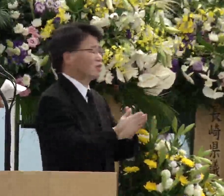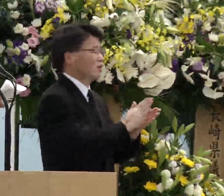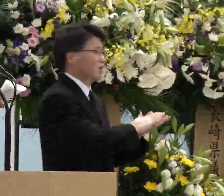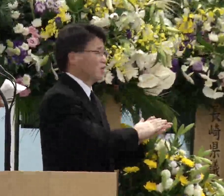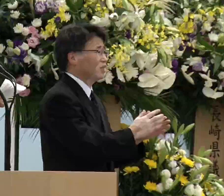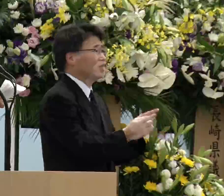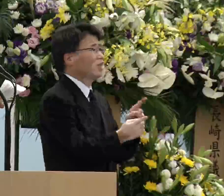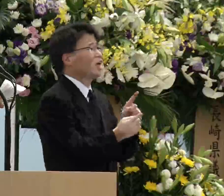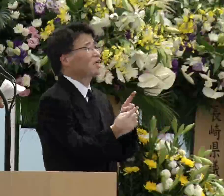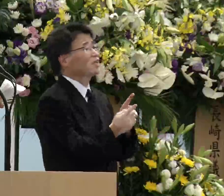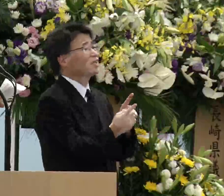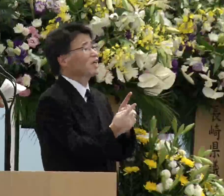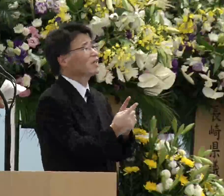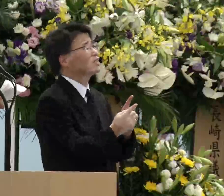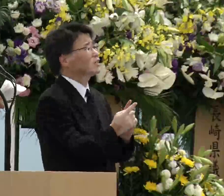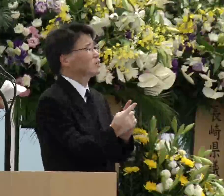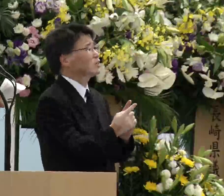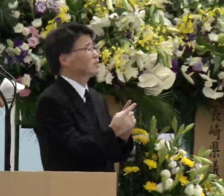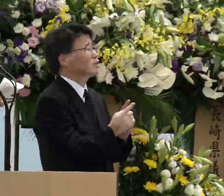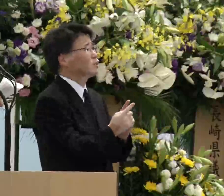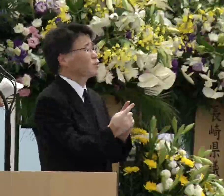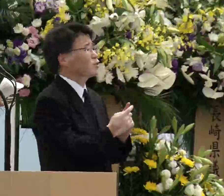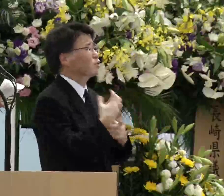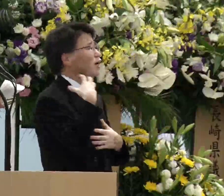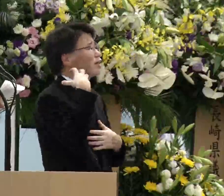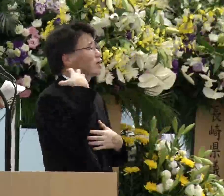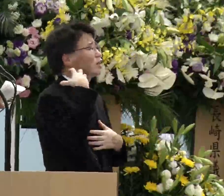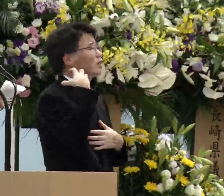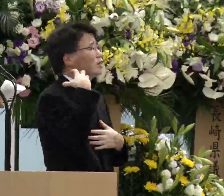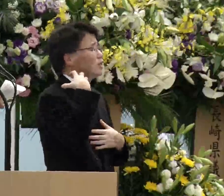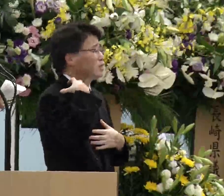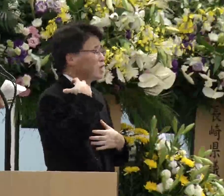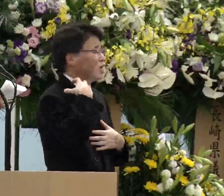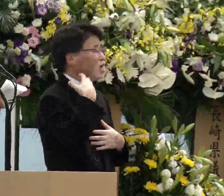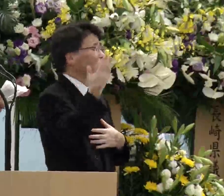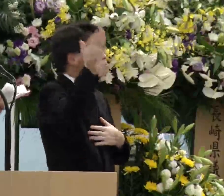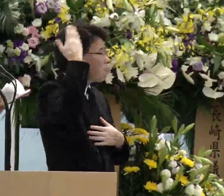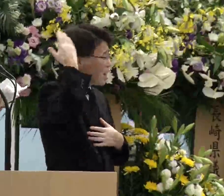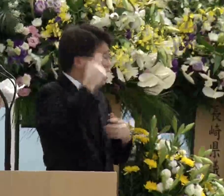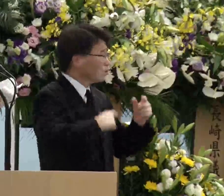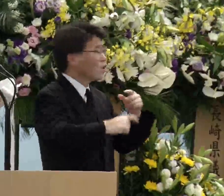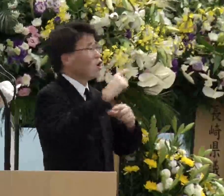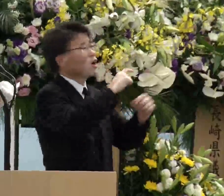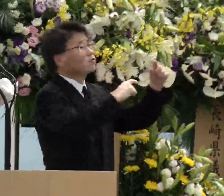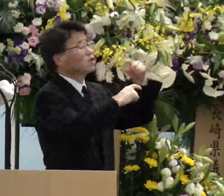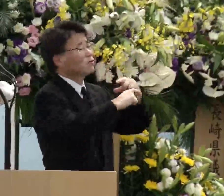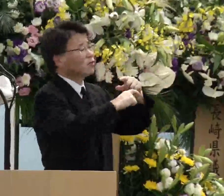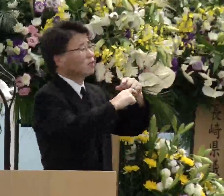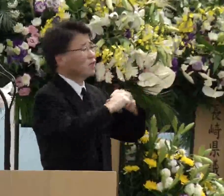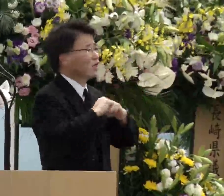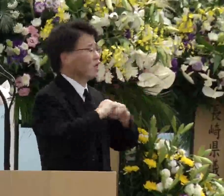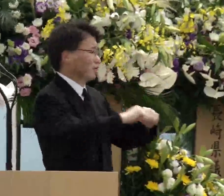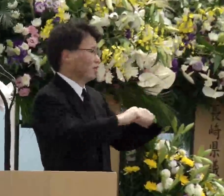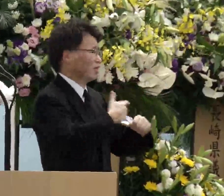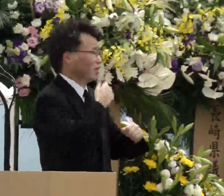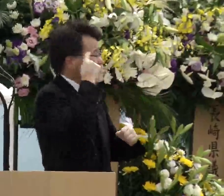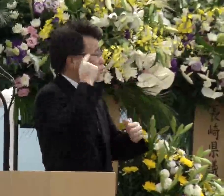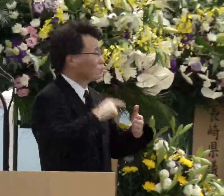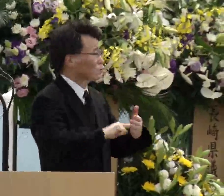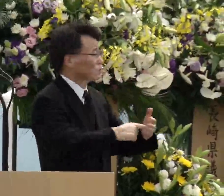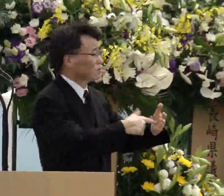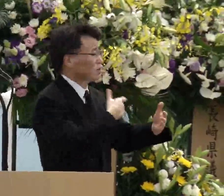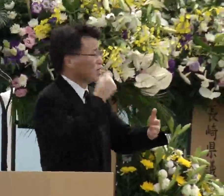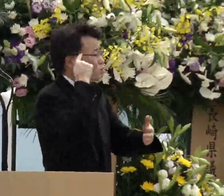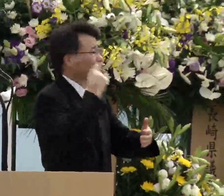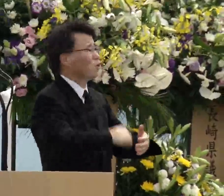This morning, as we mourn the souls of the victims in Nagasaki, I pledge that I will redouble my efforts